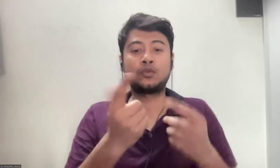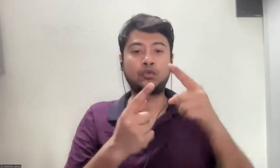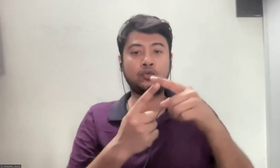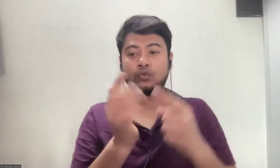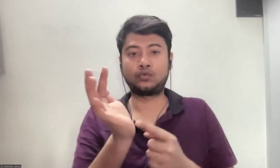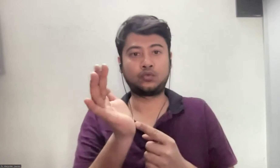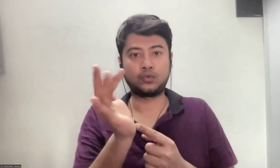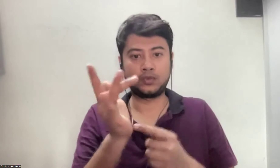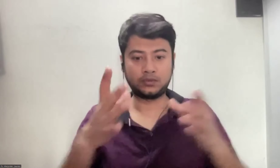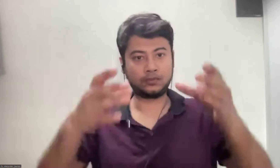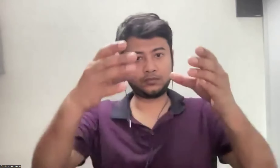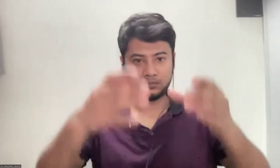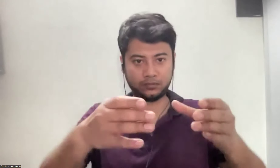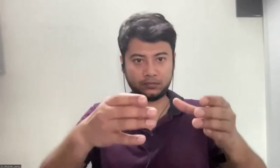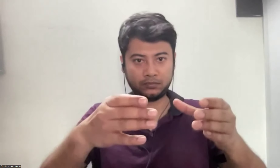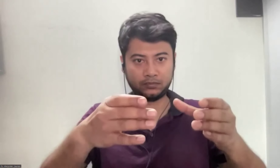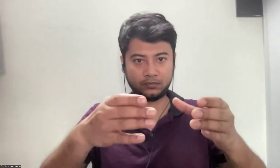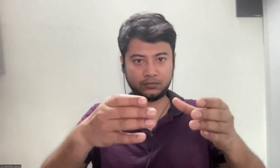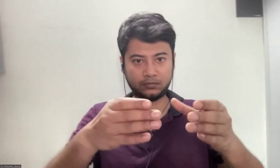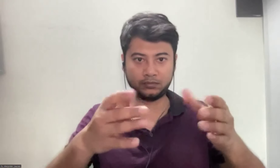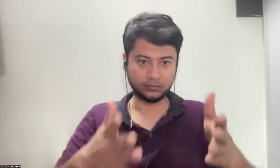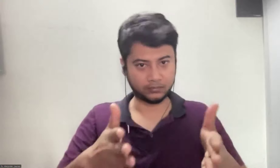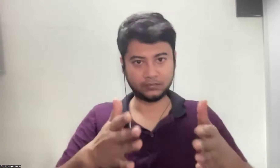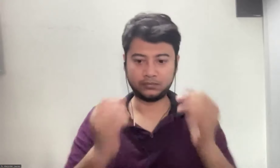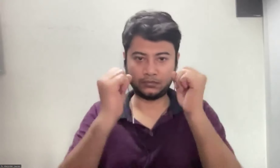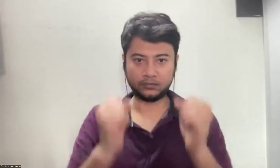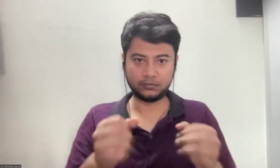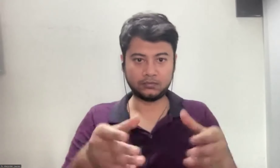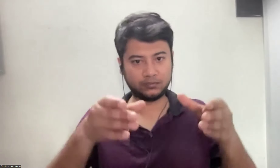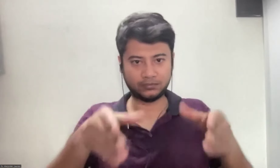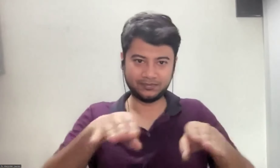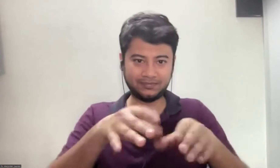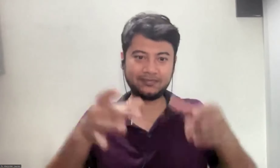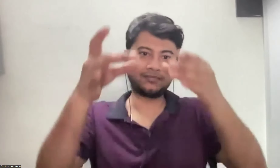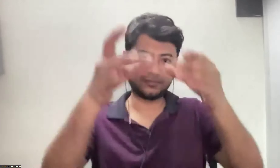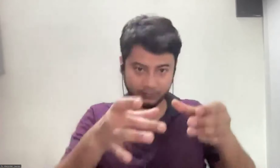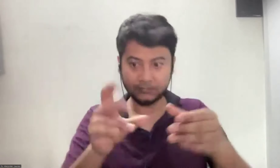other surface is to keep the plate of the puja, right?